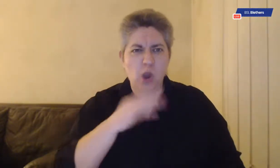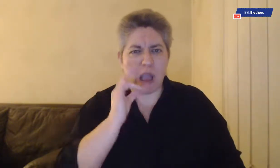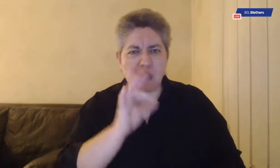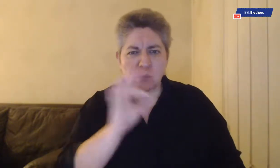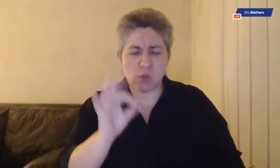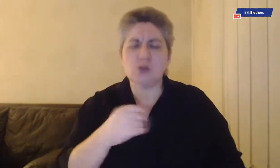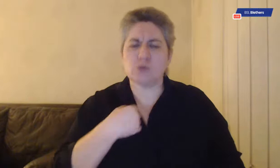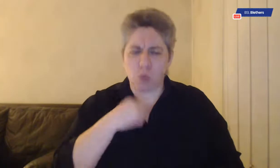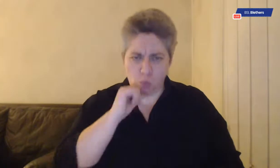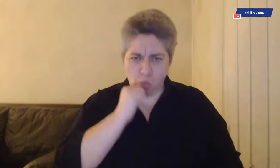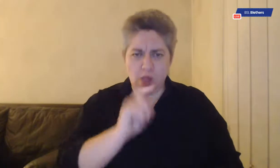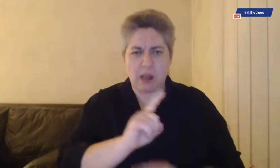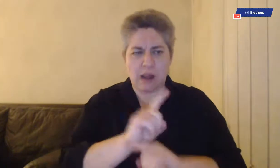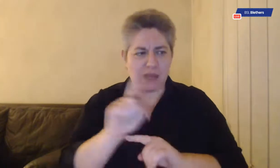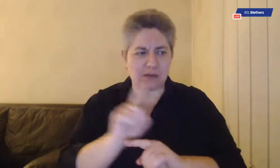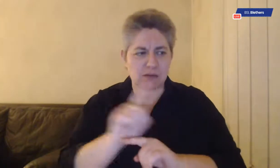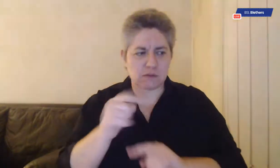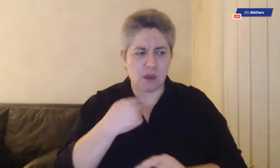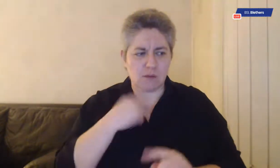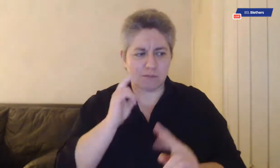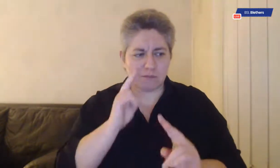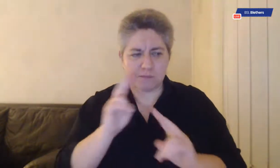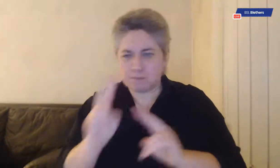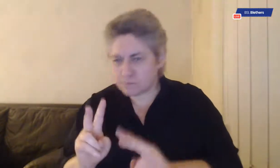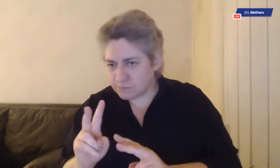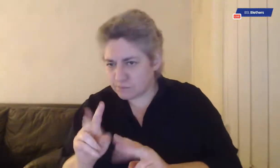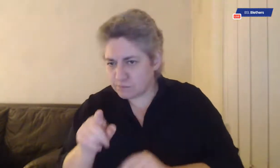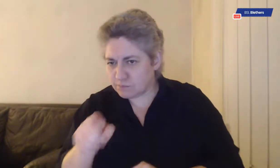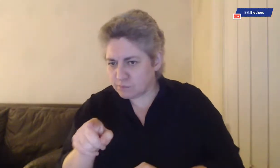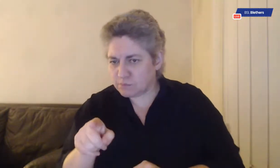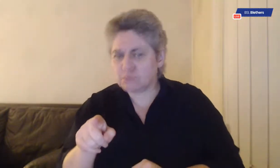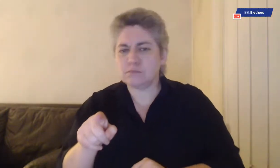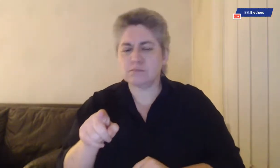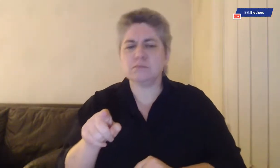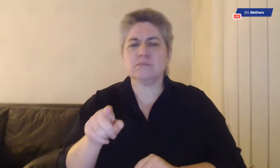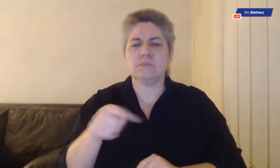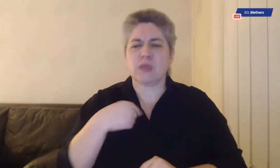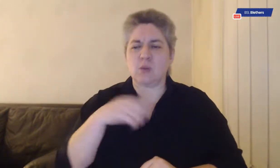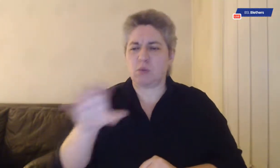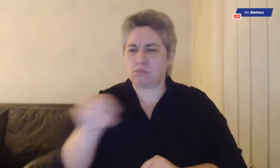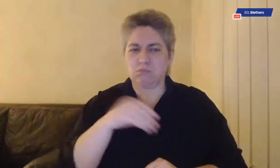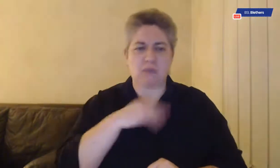more than welcome. Just please put them in